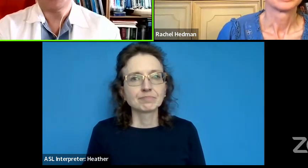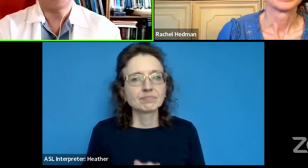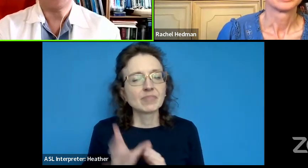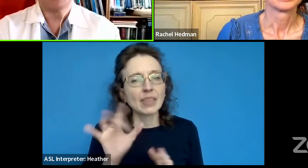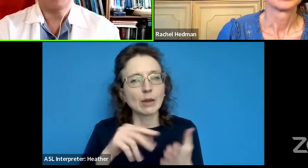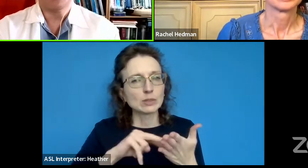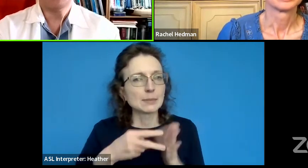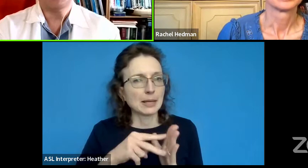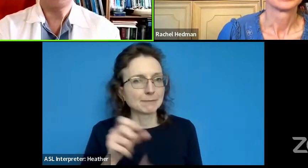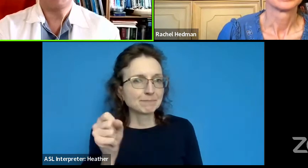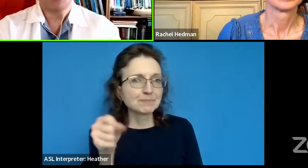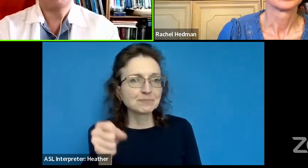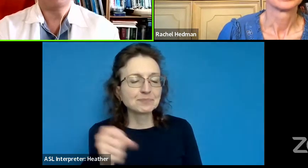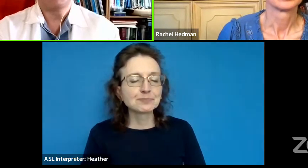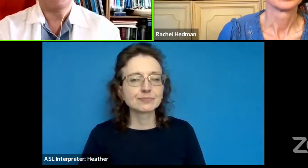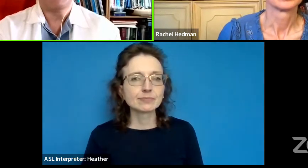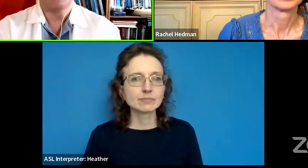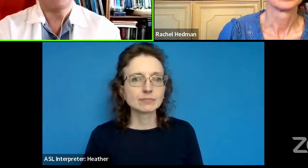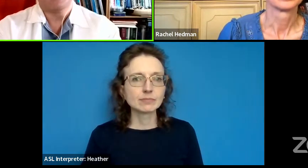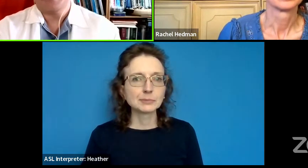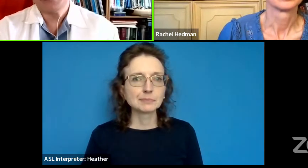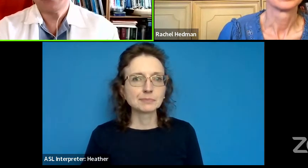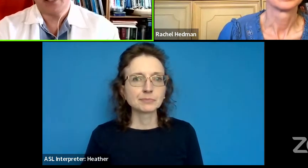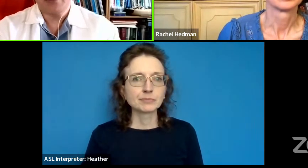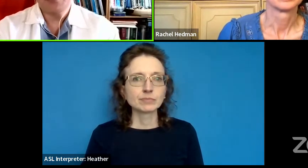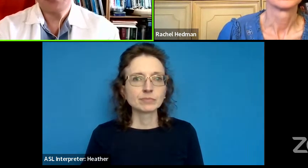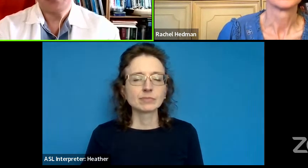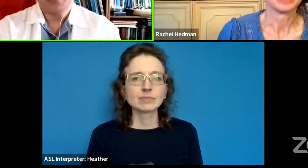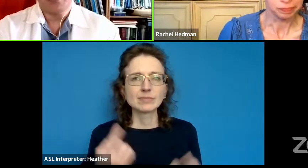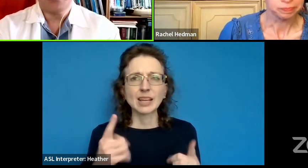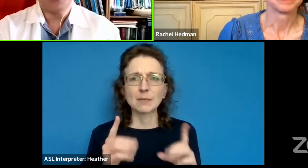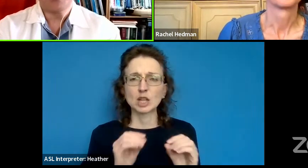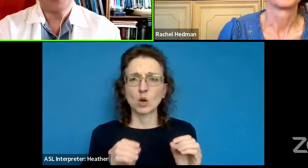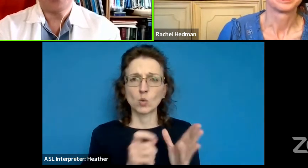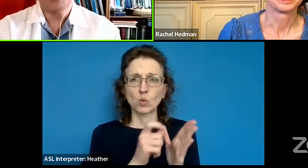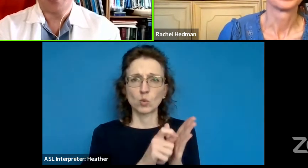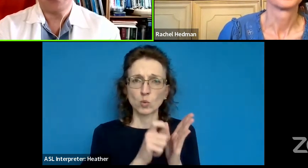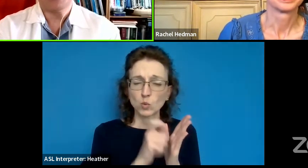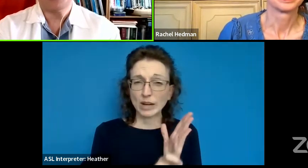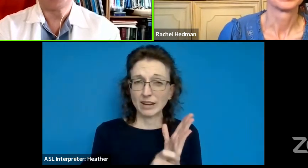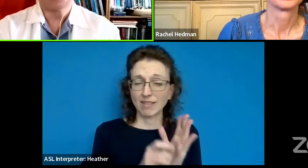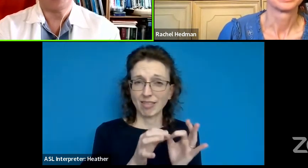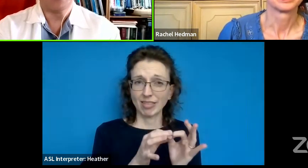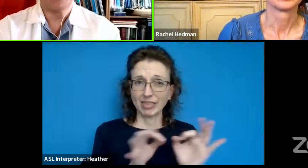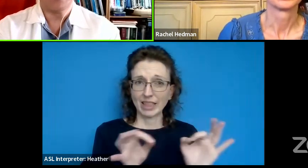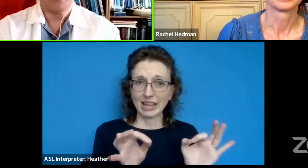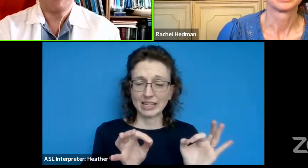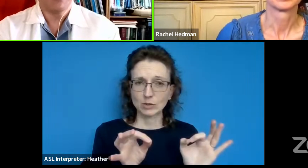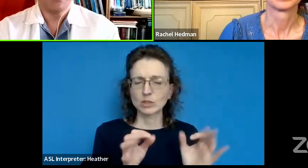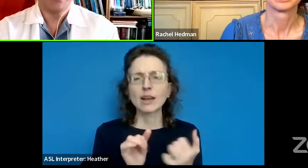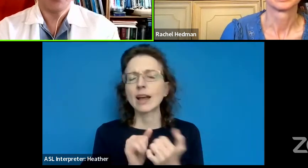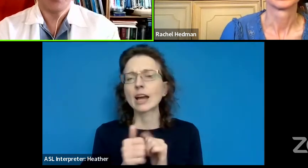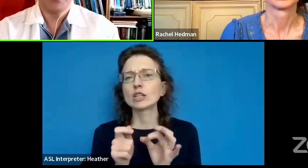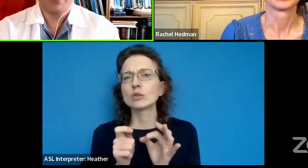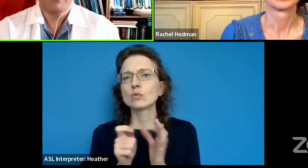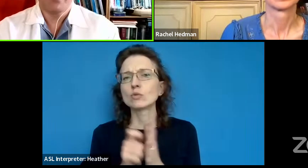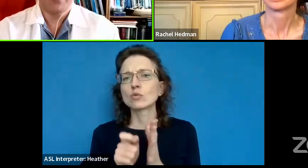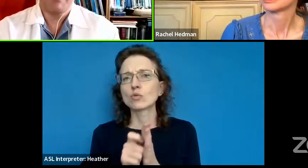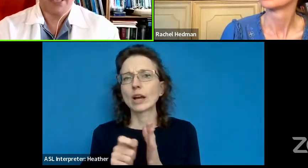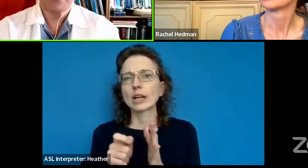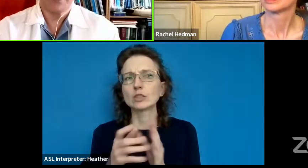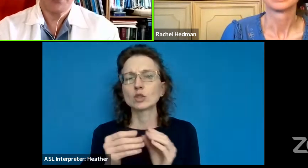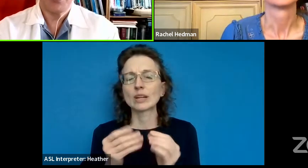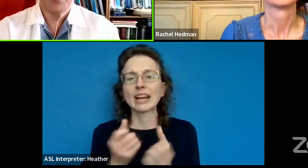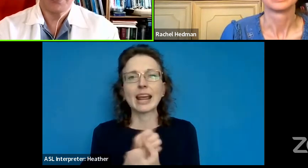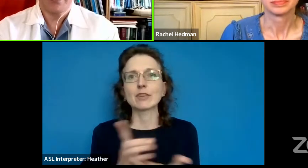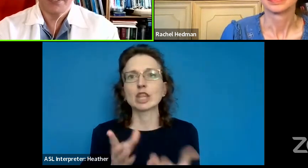to be, because when you don't have a written language, you write your stories in everything that you have, in